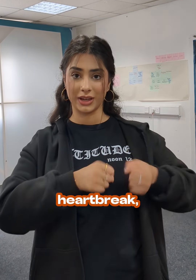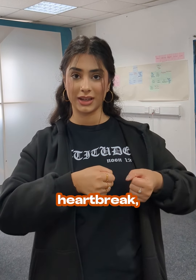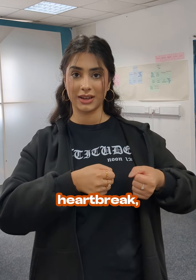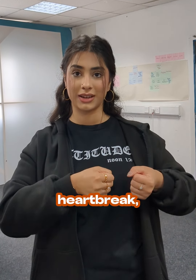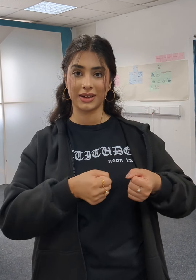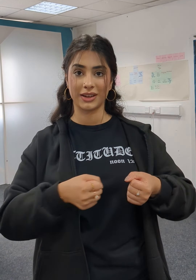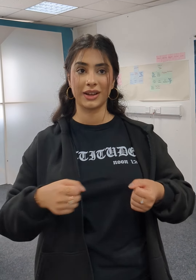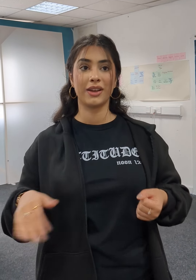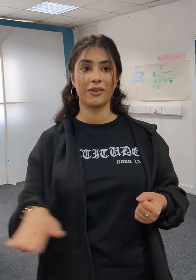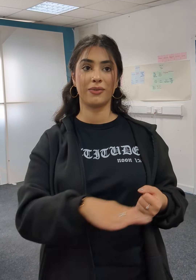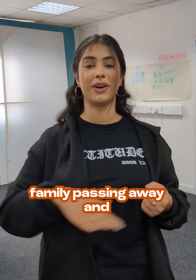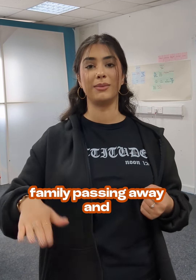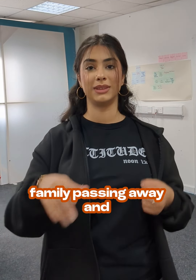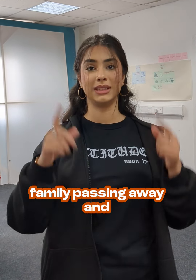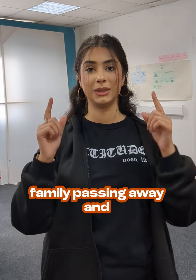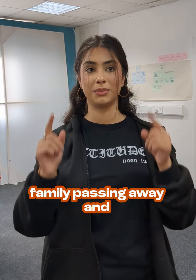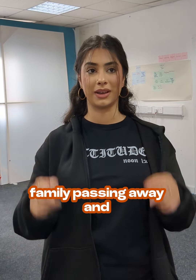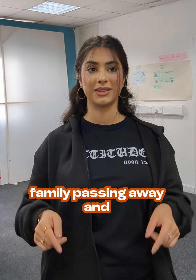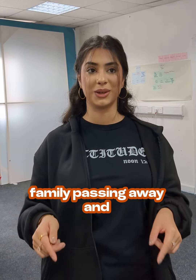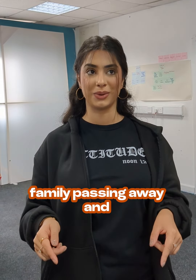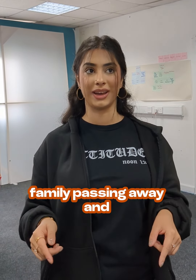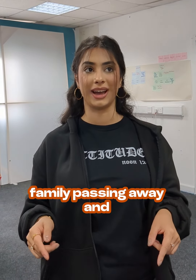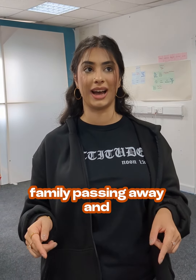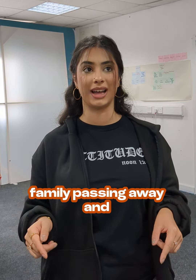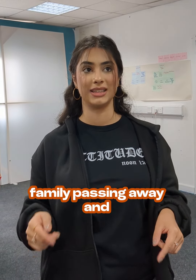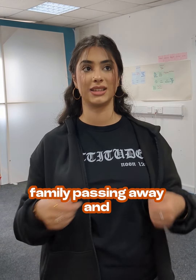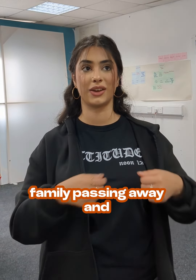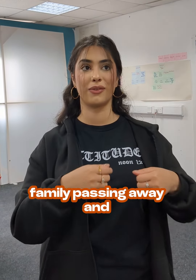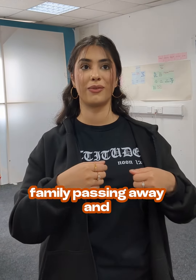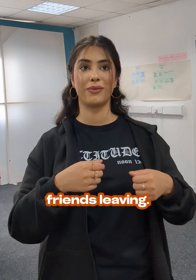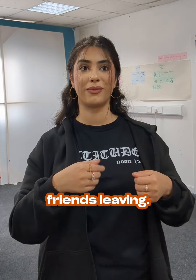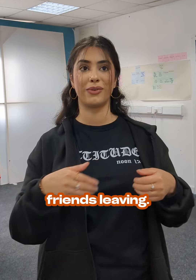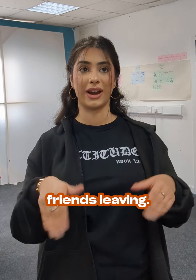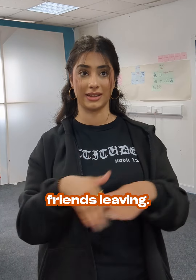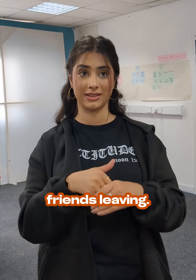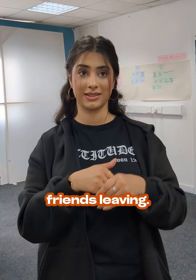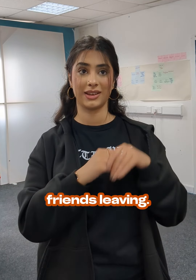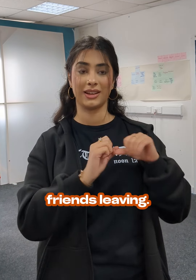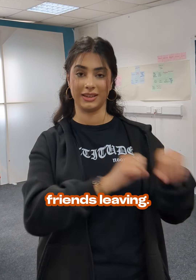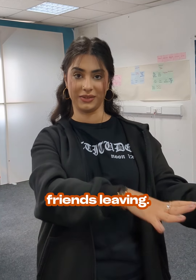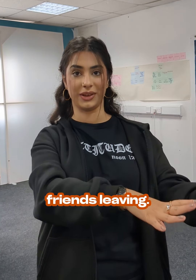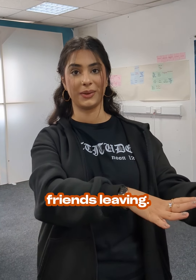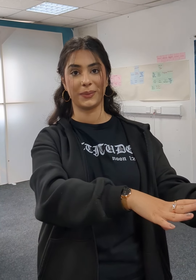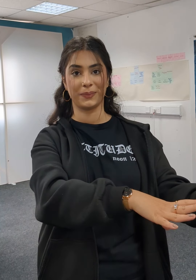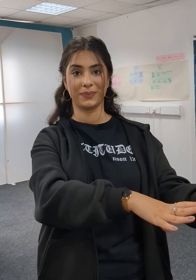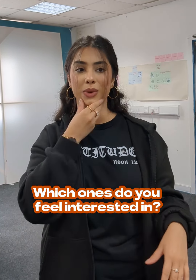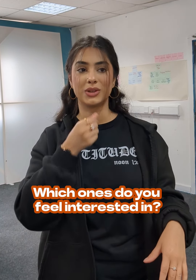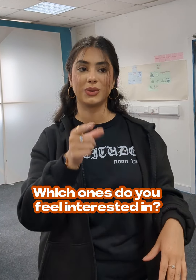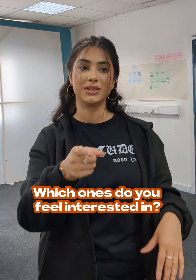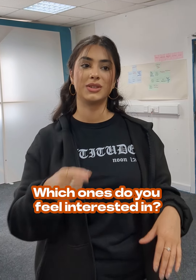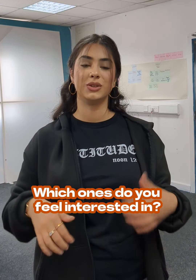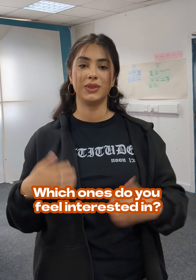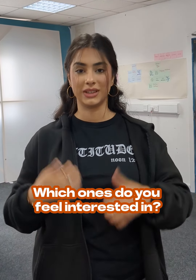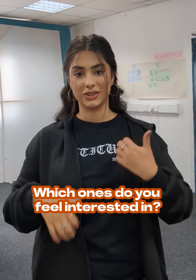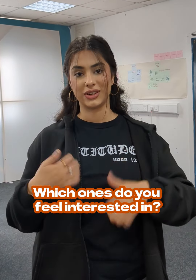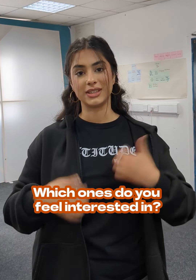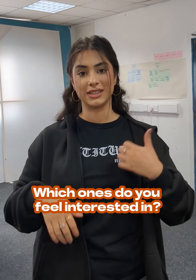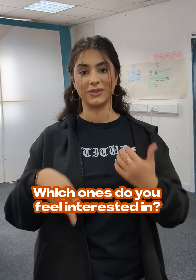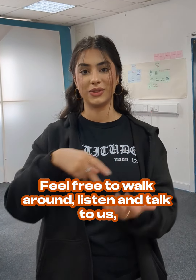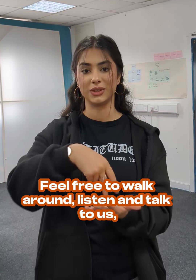heartbreak, family passing away, and friends leaving. Which ones do you feel interested in? Feel free